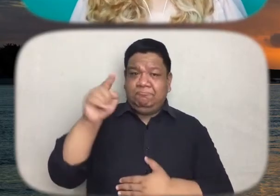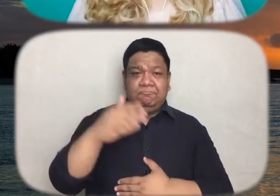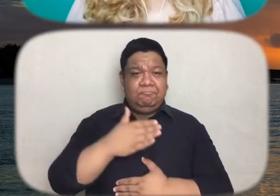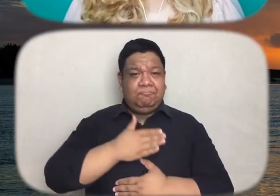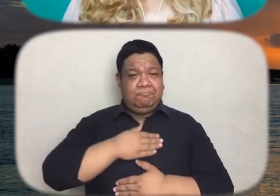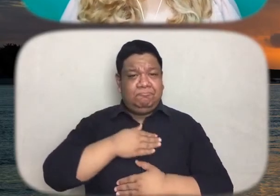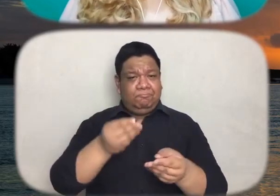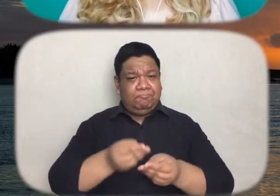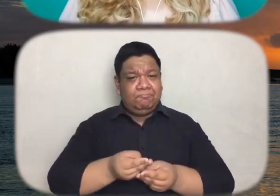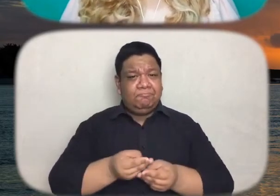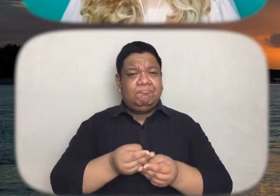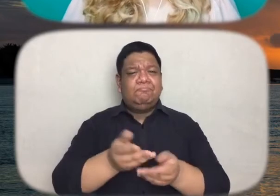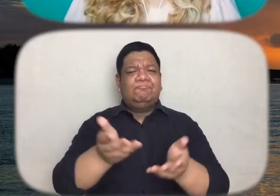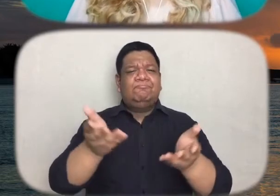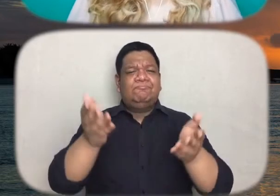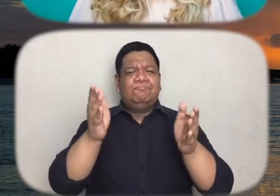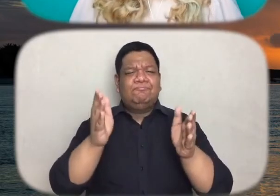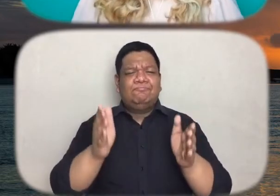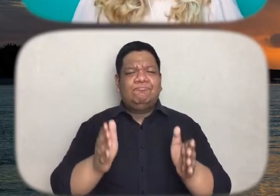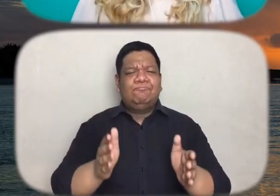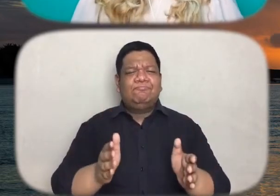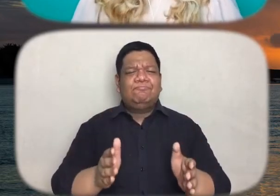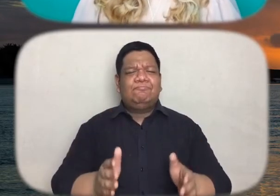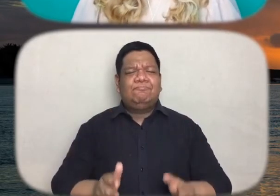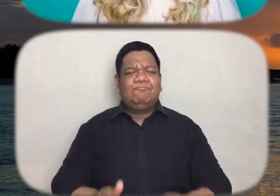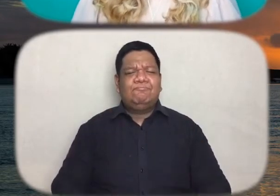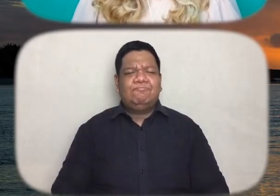Jireh, my